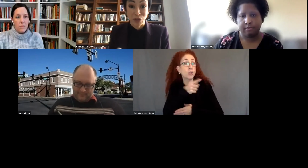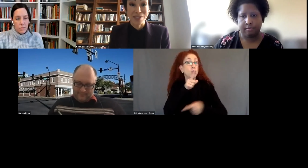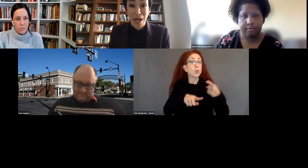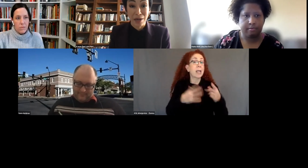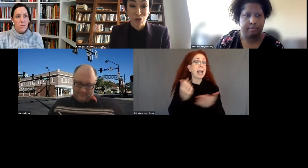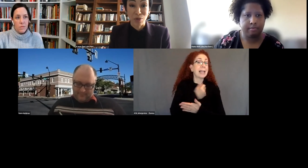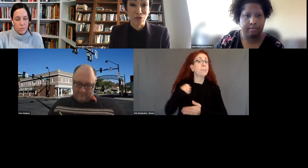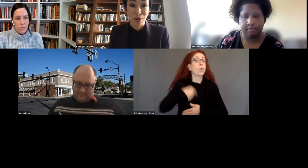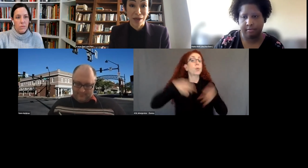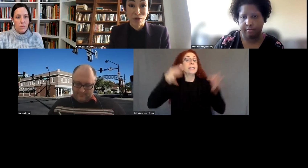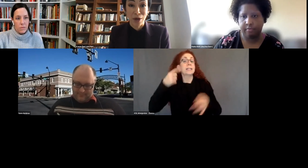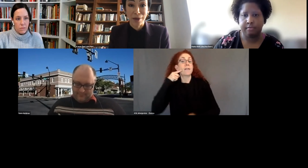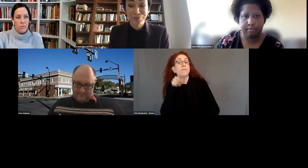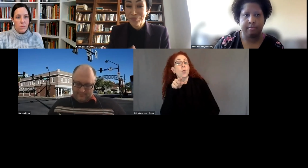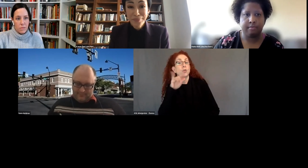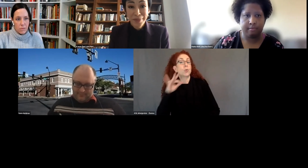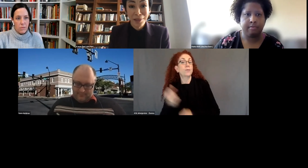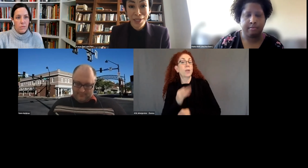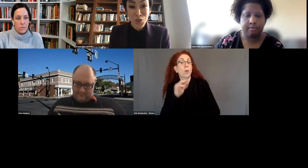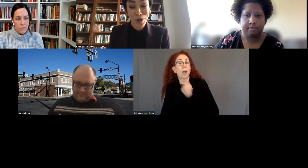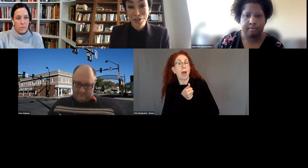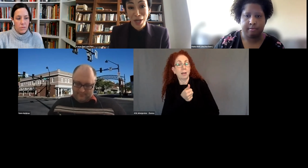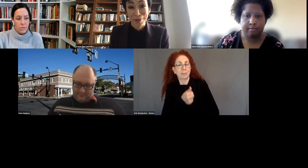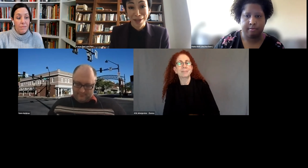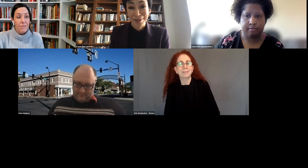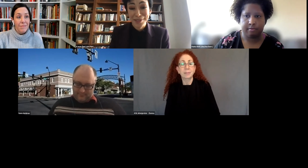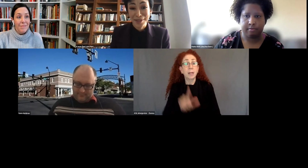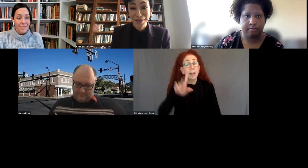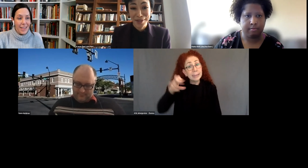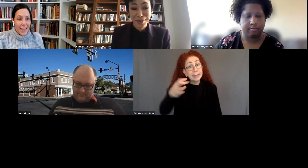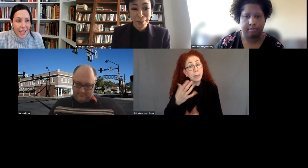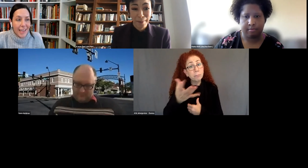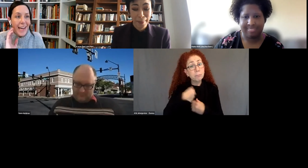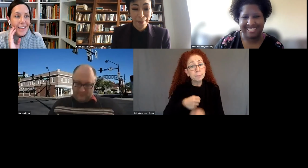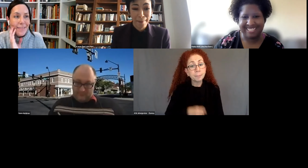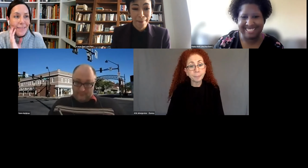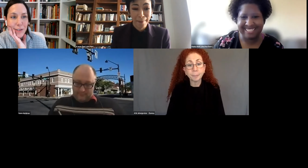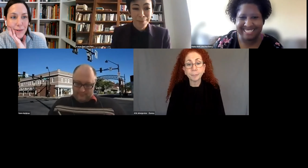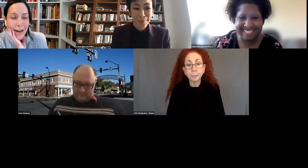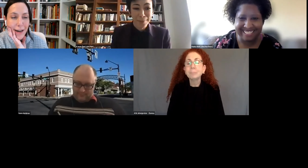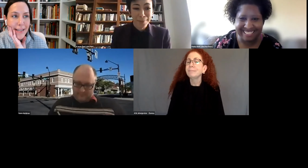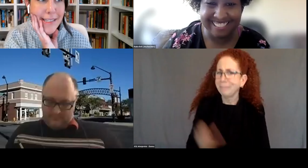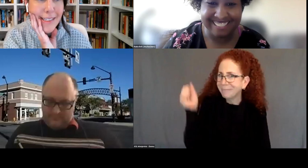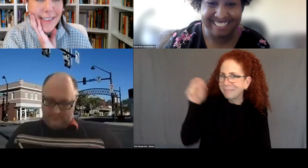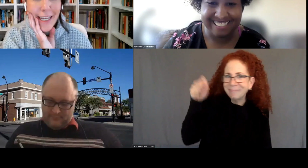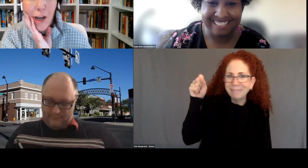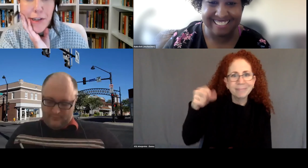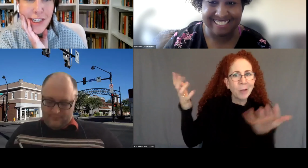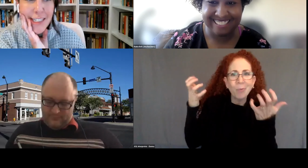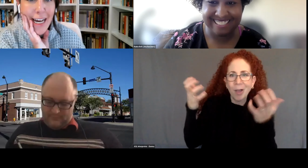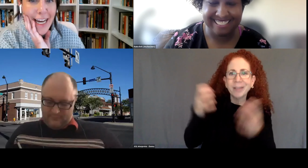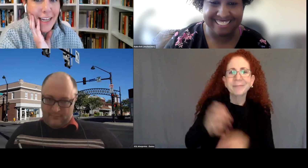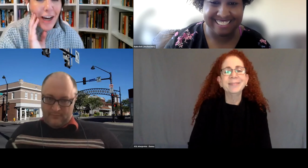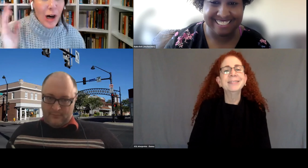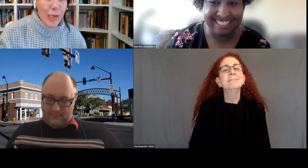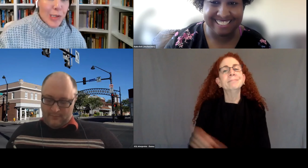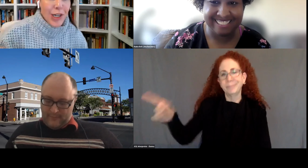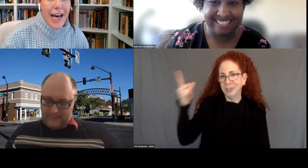we will decide for you if you get it or not. Leah, do you want to chime in on this? Yeah, I'd love to. As Karen mentioned,